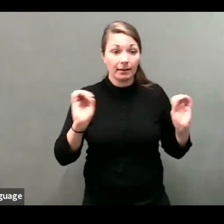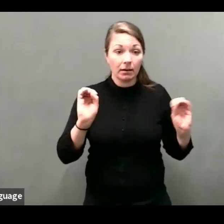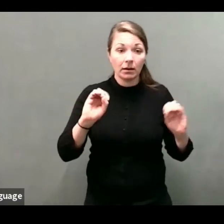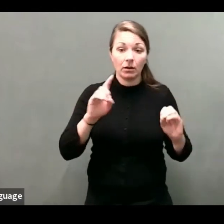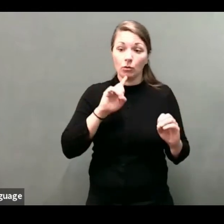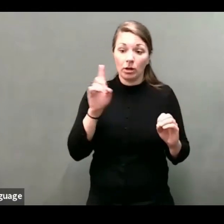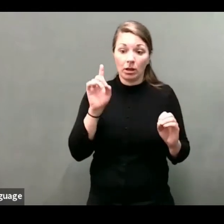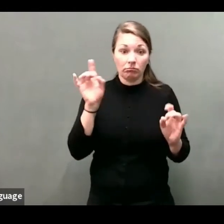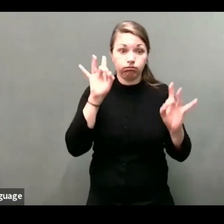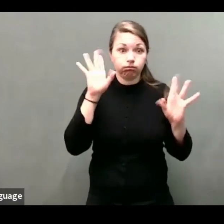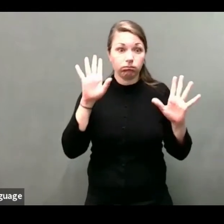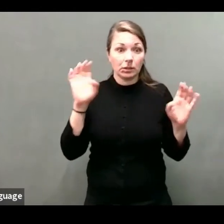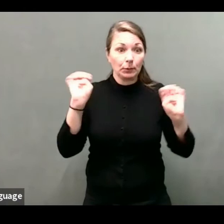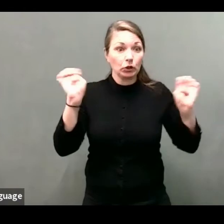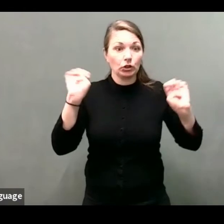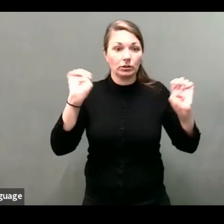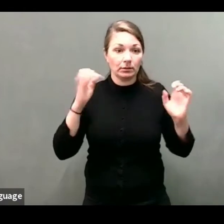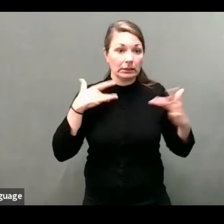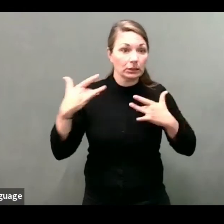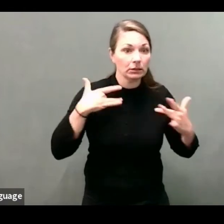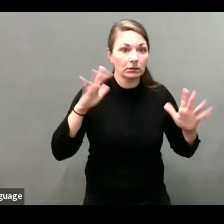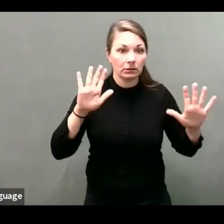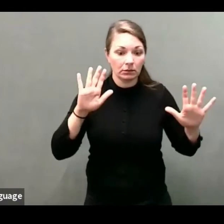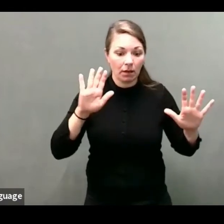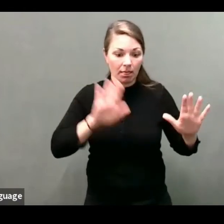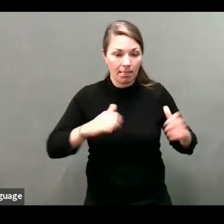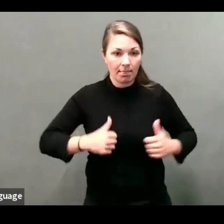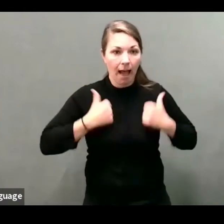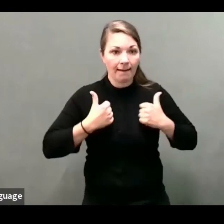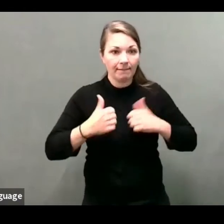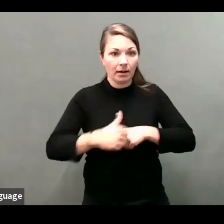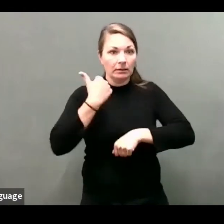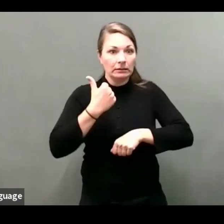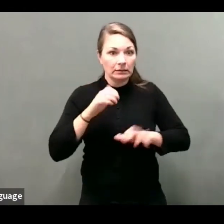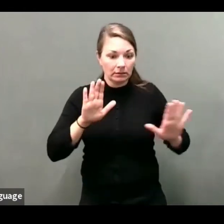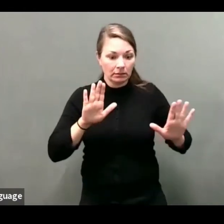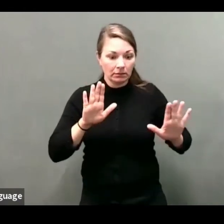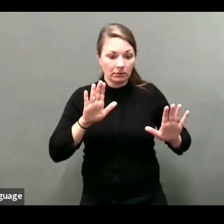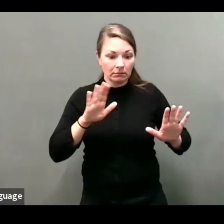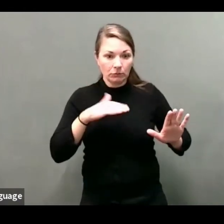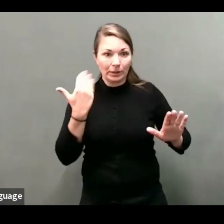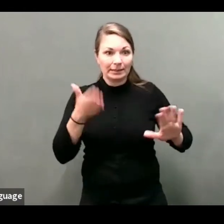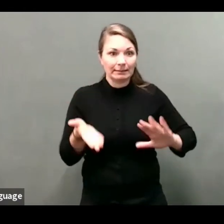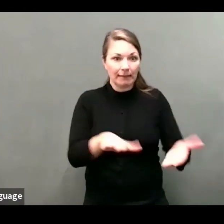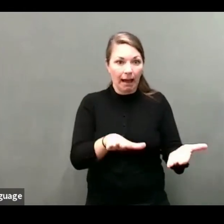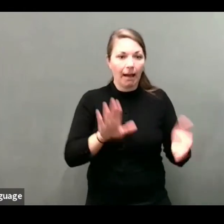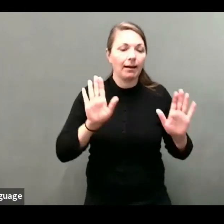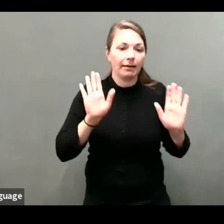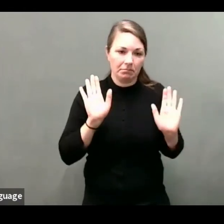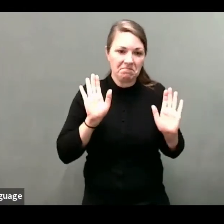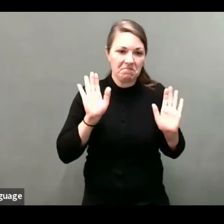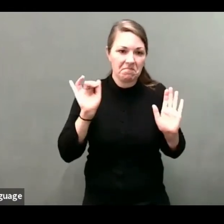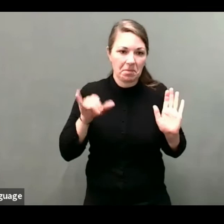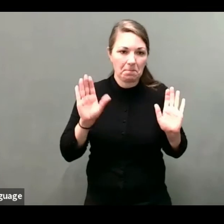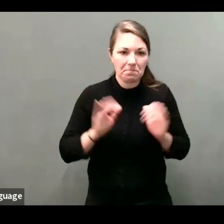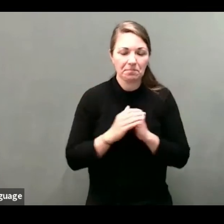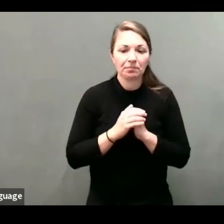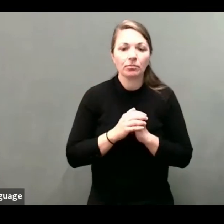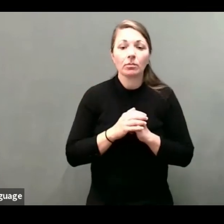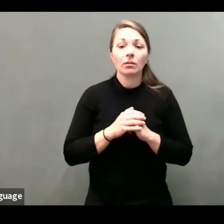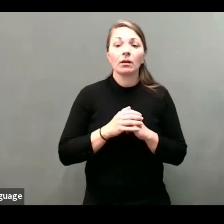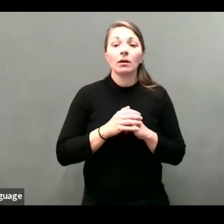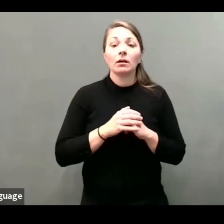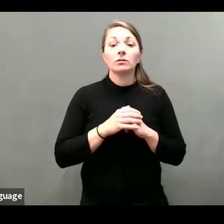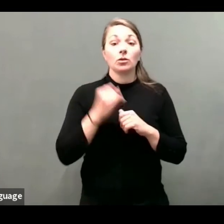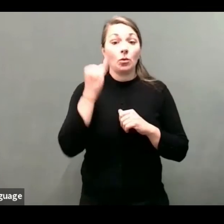a super urgent concern that could threaten life or limb or health. Now, if that